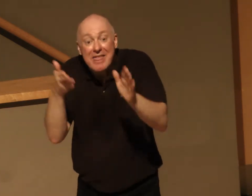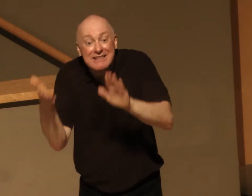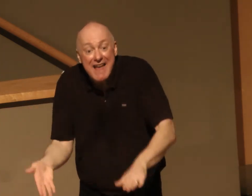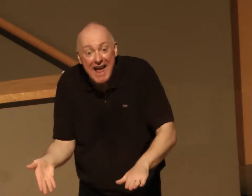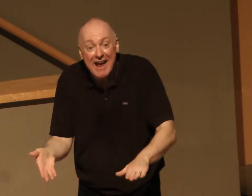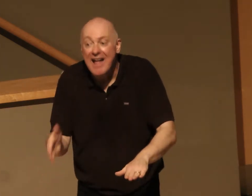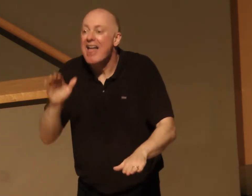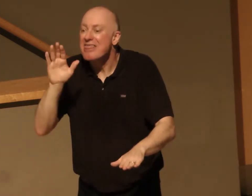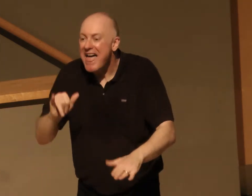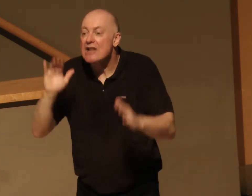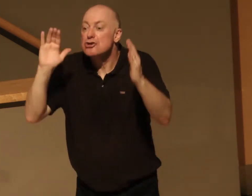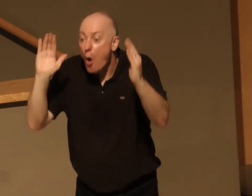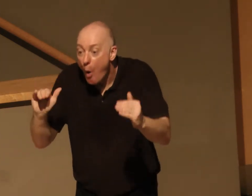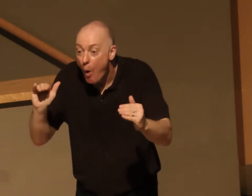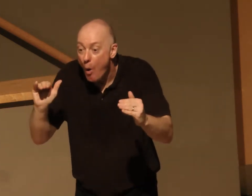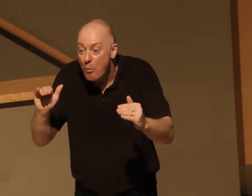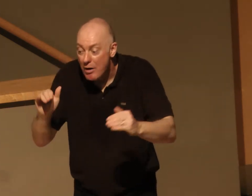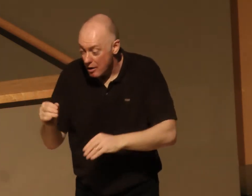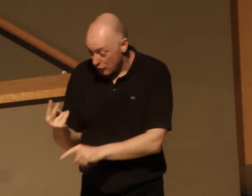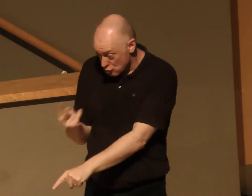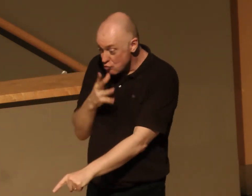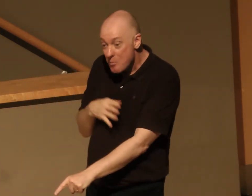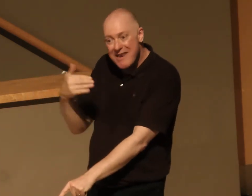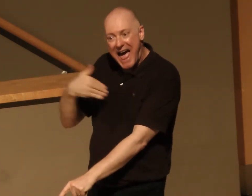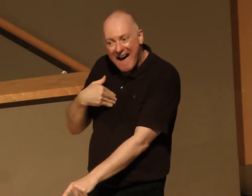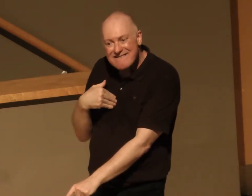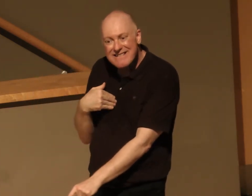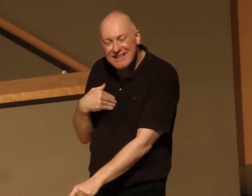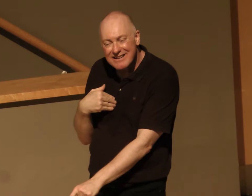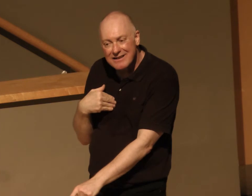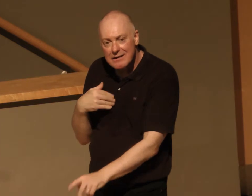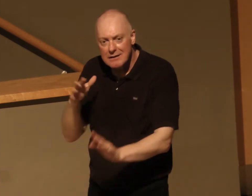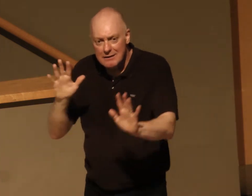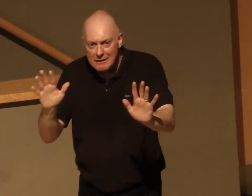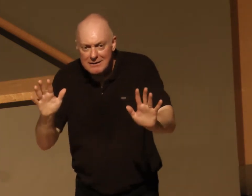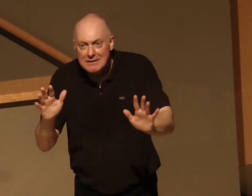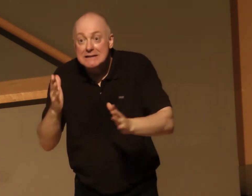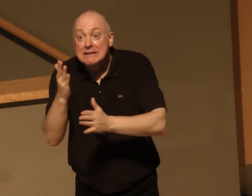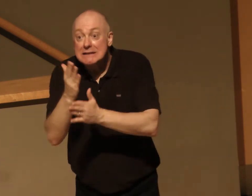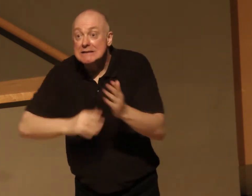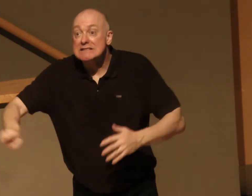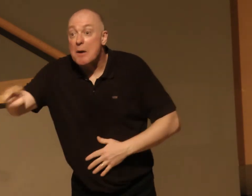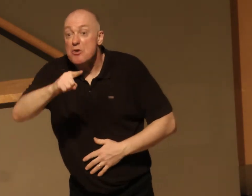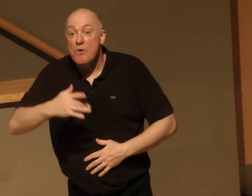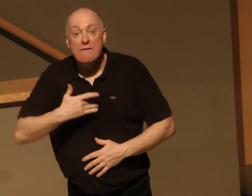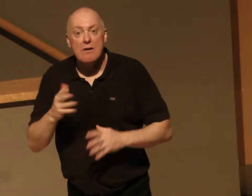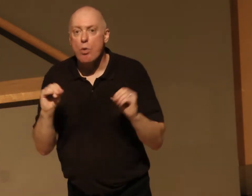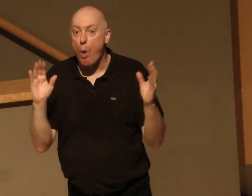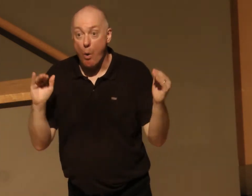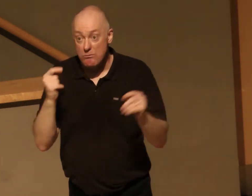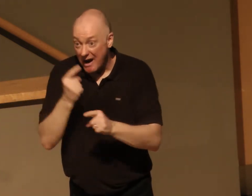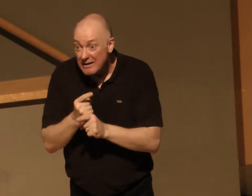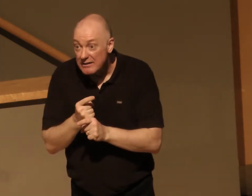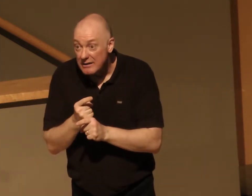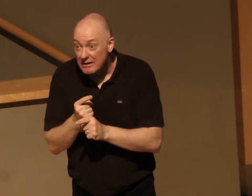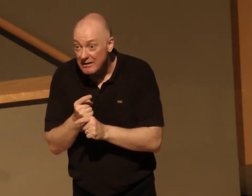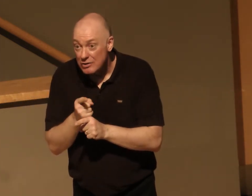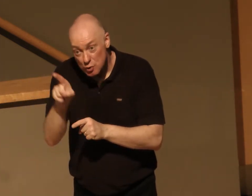that's the hope that they have in Him. Because listen love when some of us are feeling hopeless right now you guys understand that your